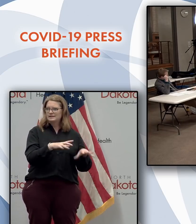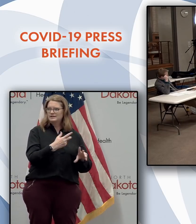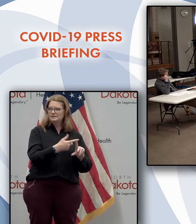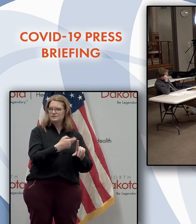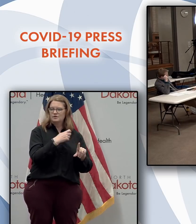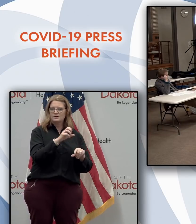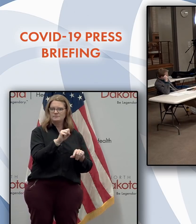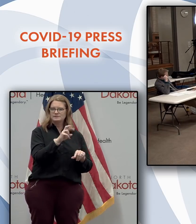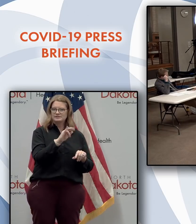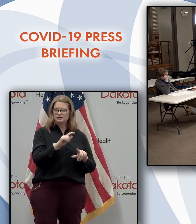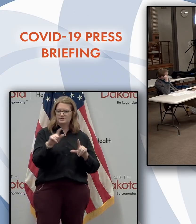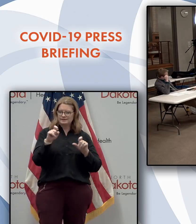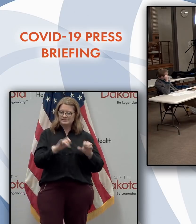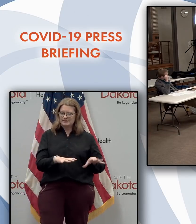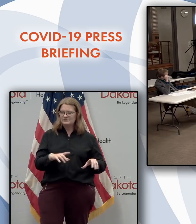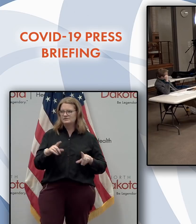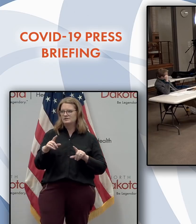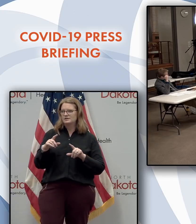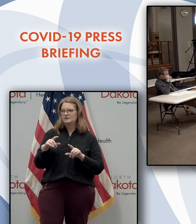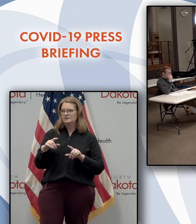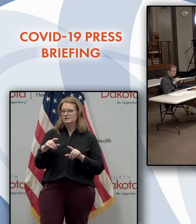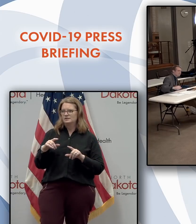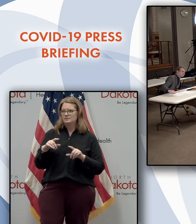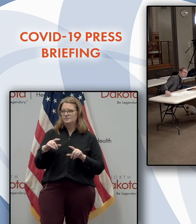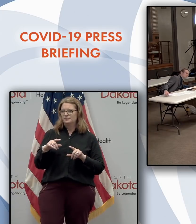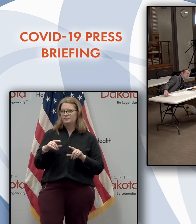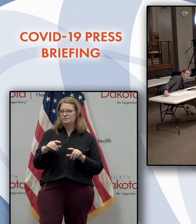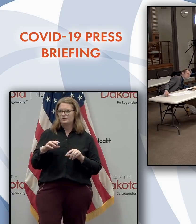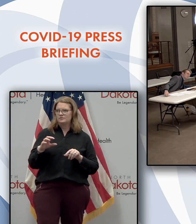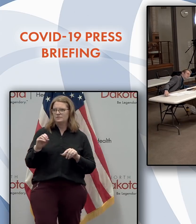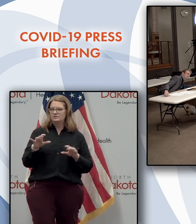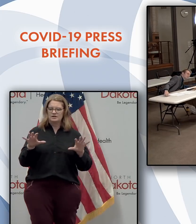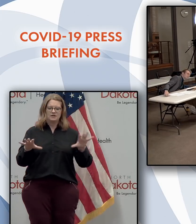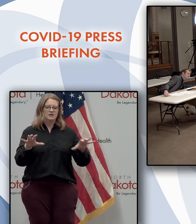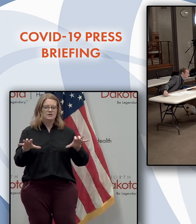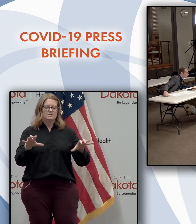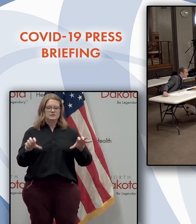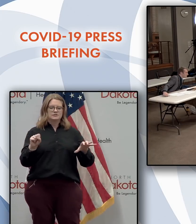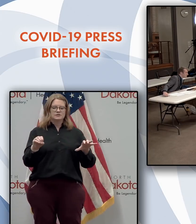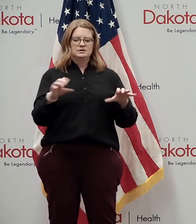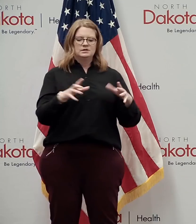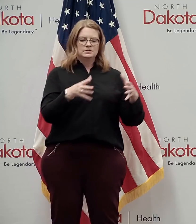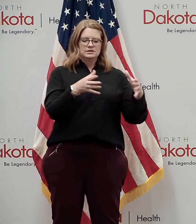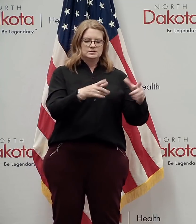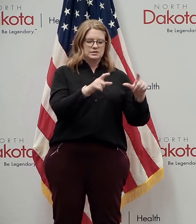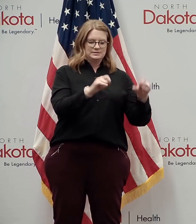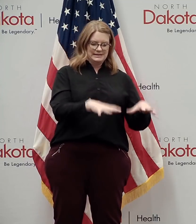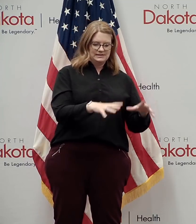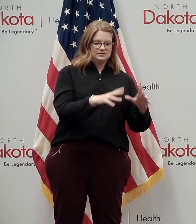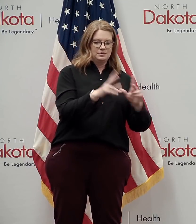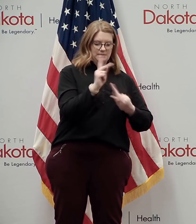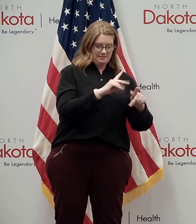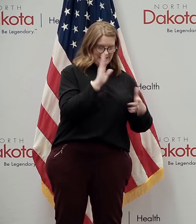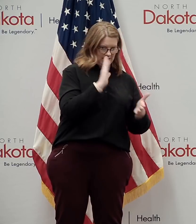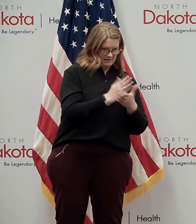serial tests and also how many tests come from the unique individuals? Well, we